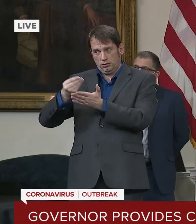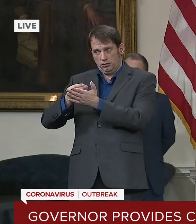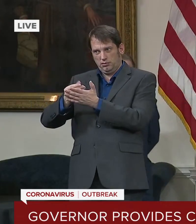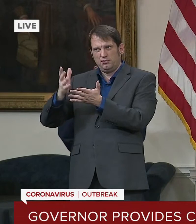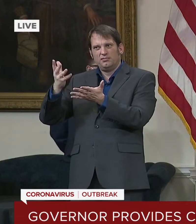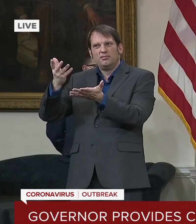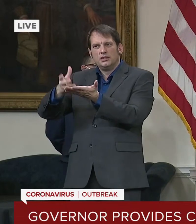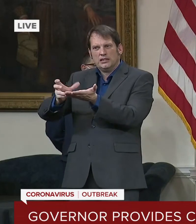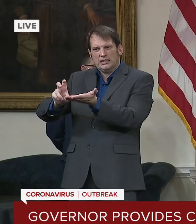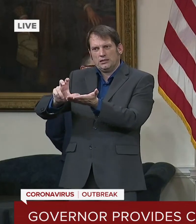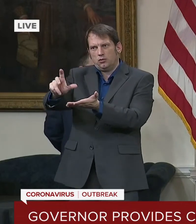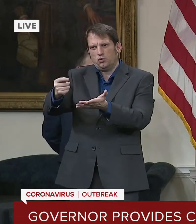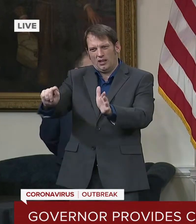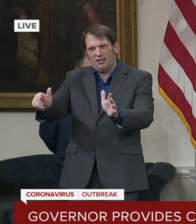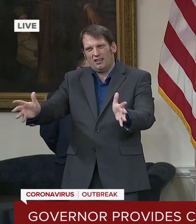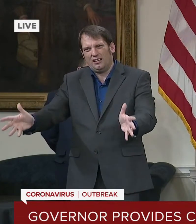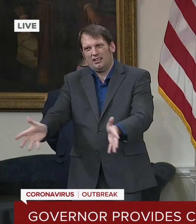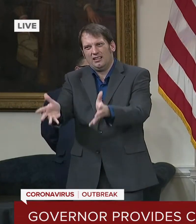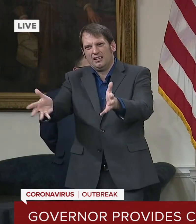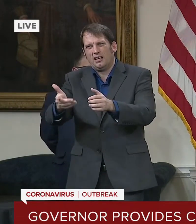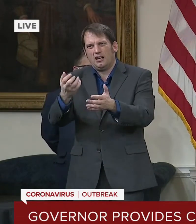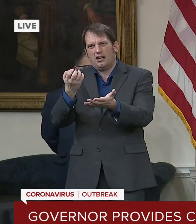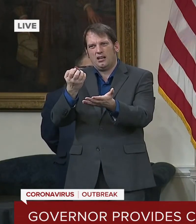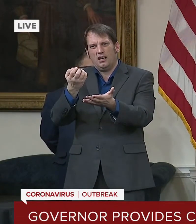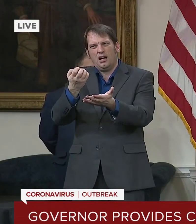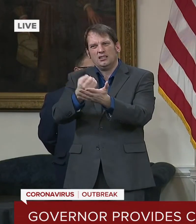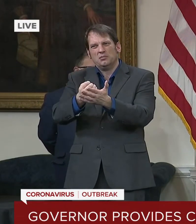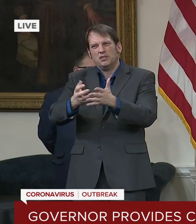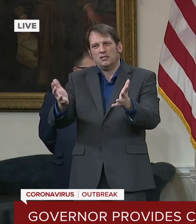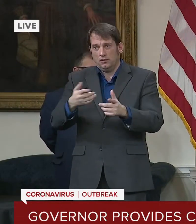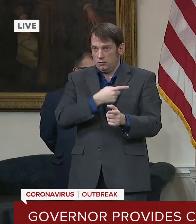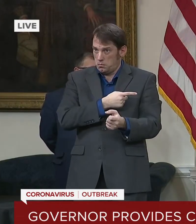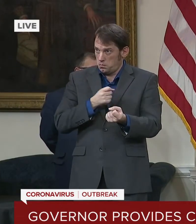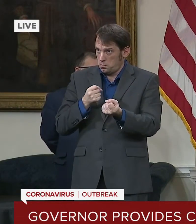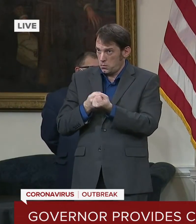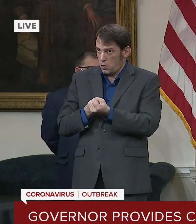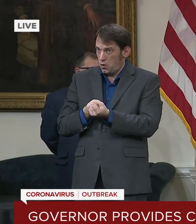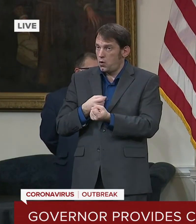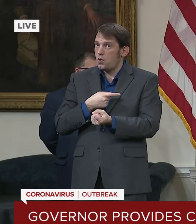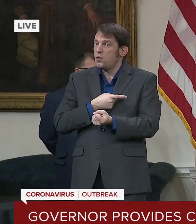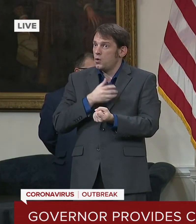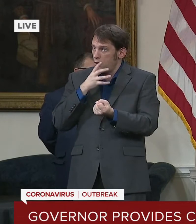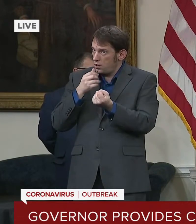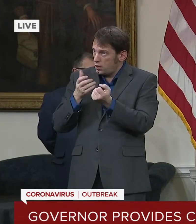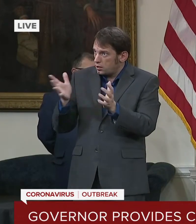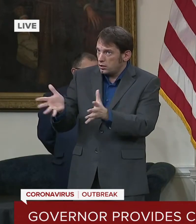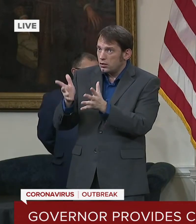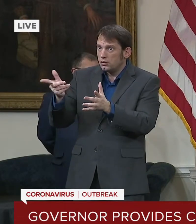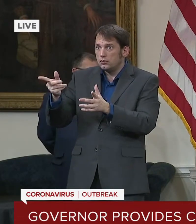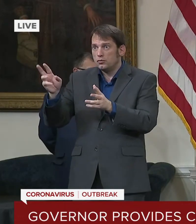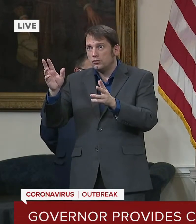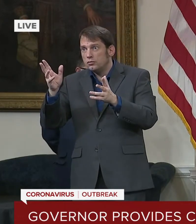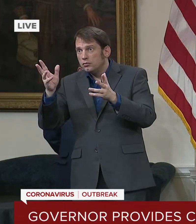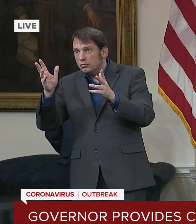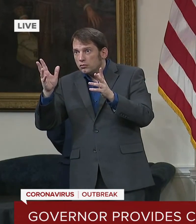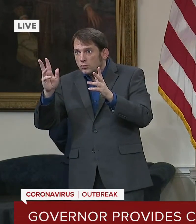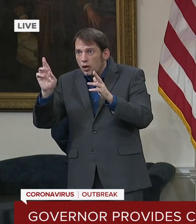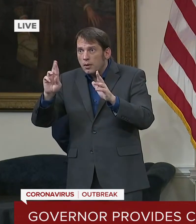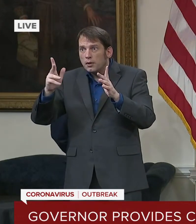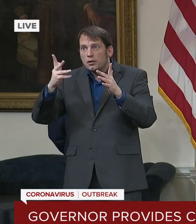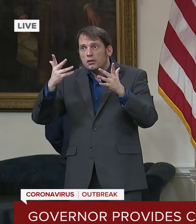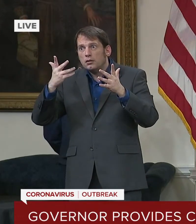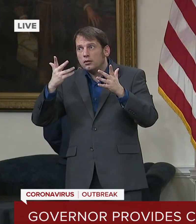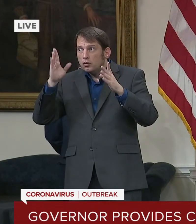help lobby Republicans who are voicing financial concerns about that right now? I think we've got to get a stimulus